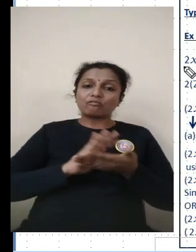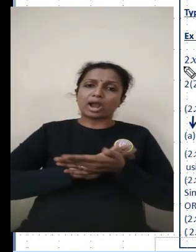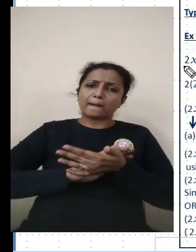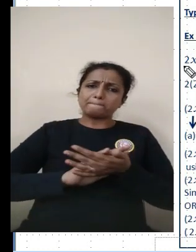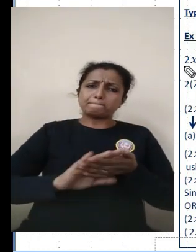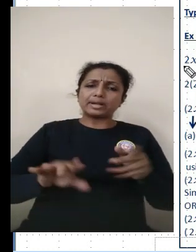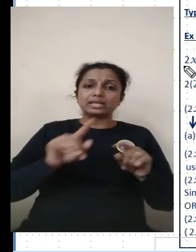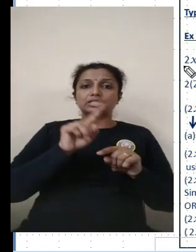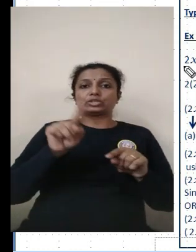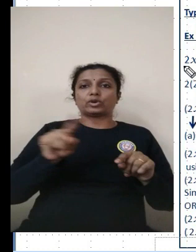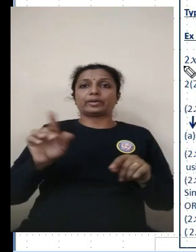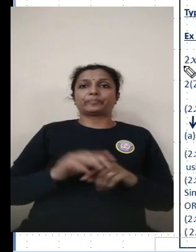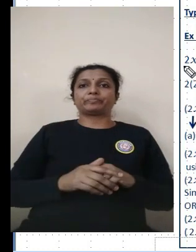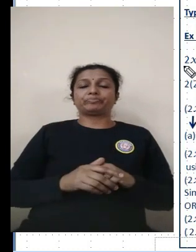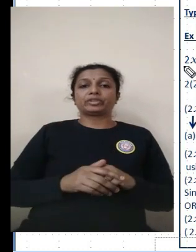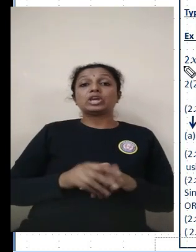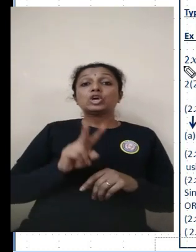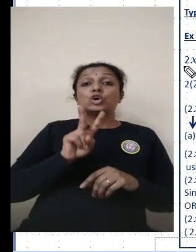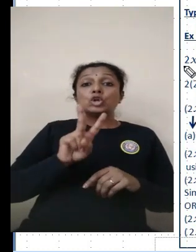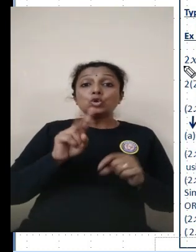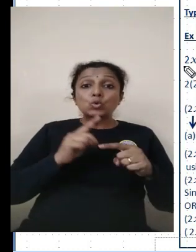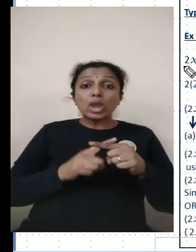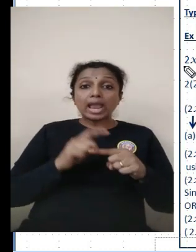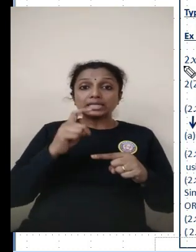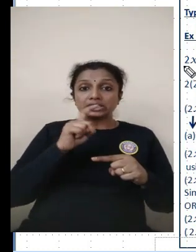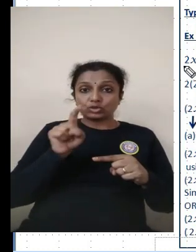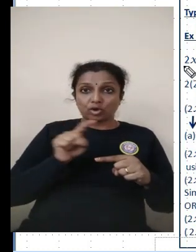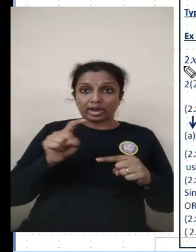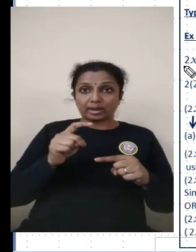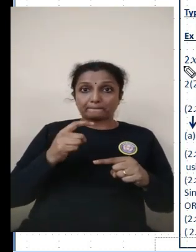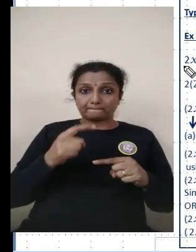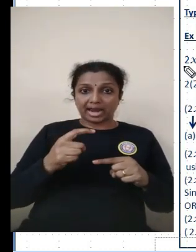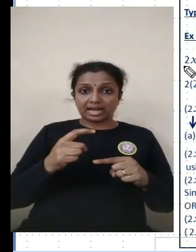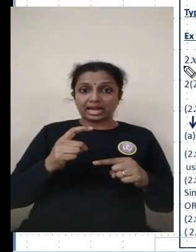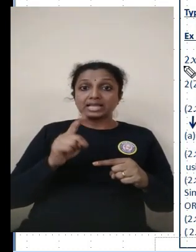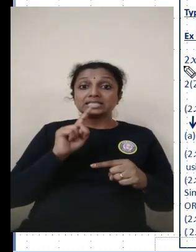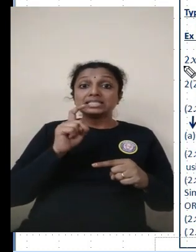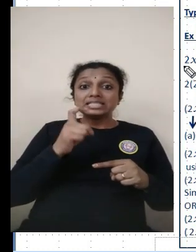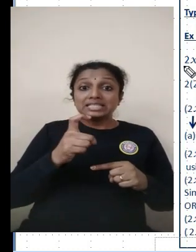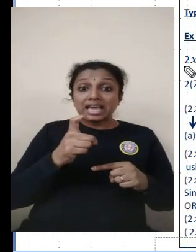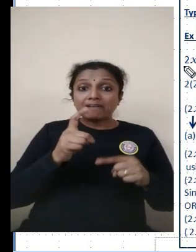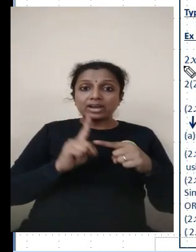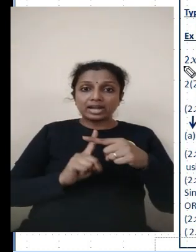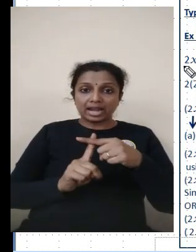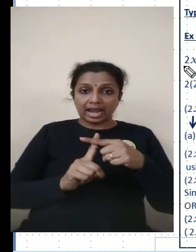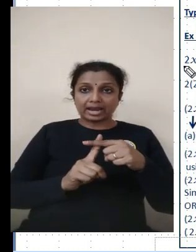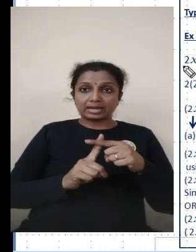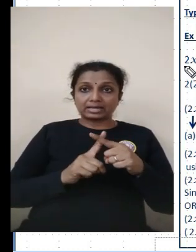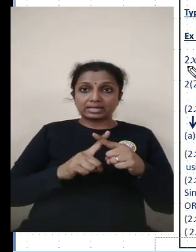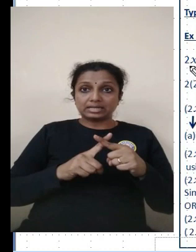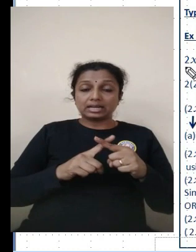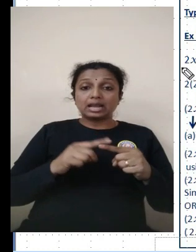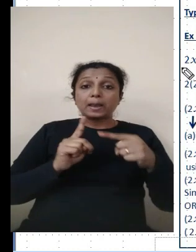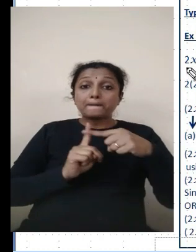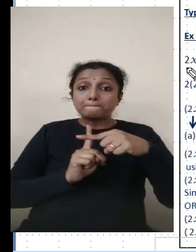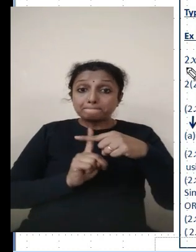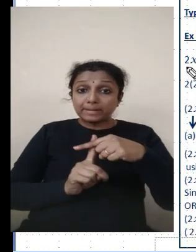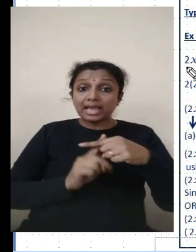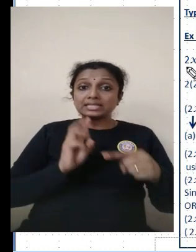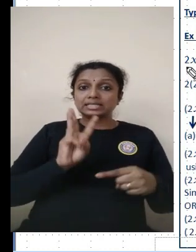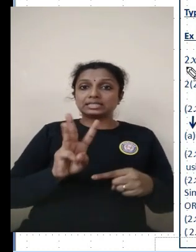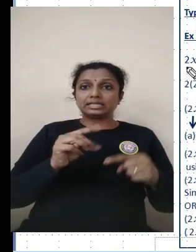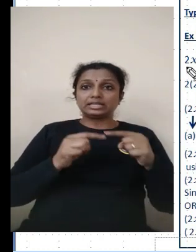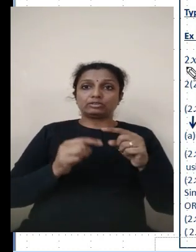problem we are taken from the book. 2x squared minus 7x plus 3 is equal to 0. Here you can see